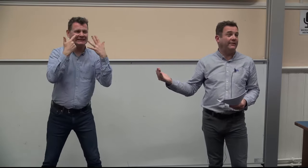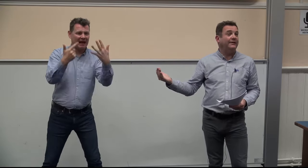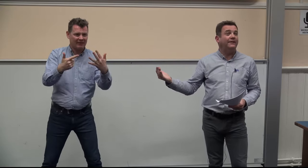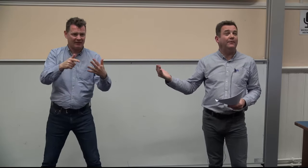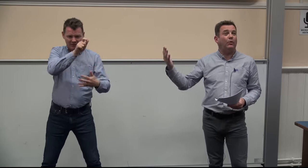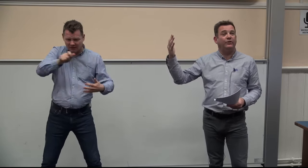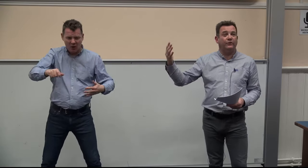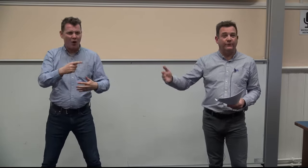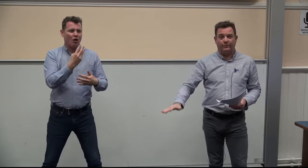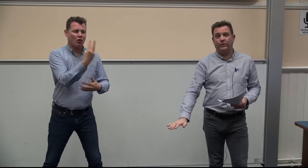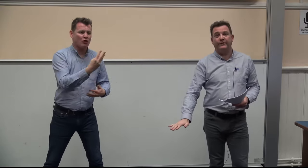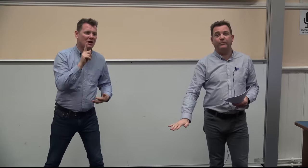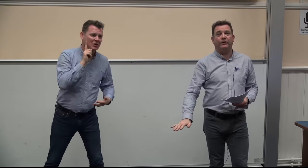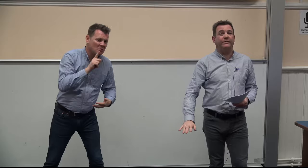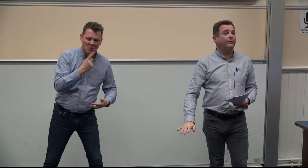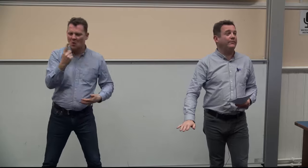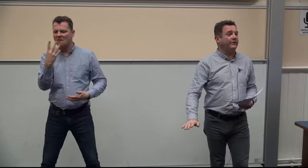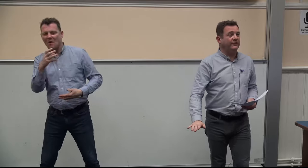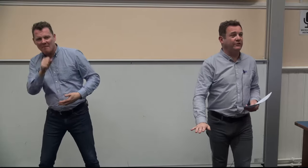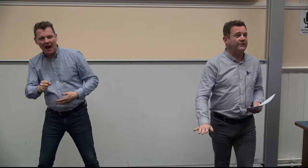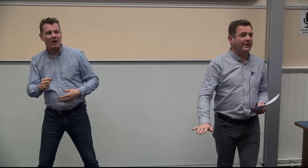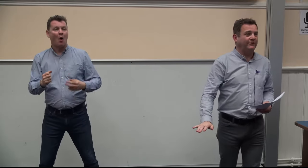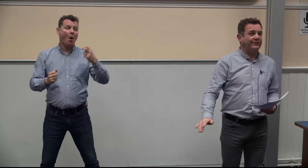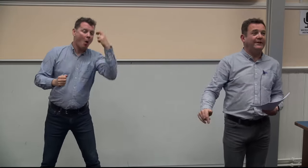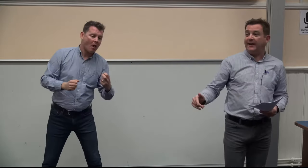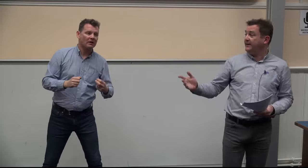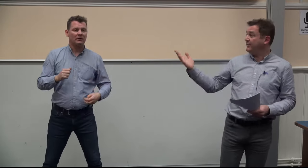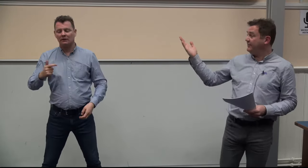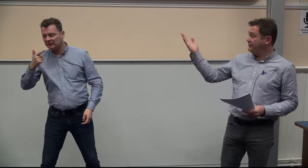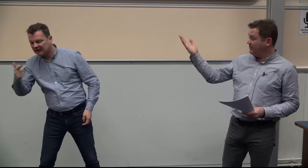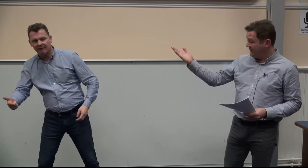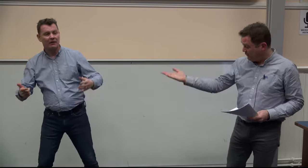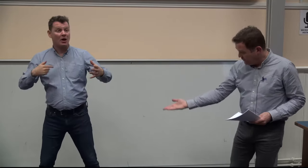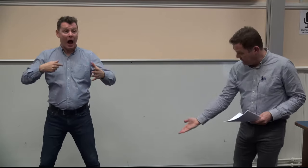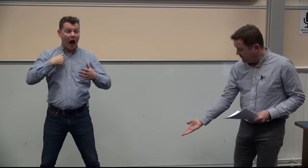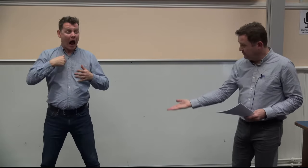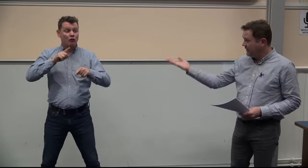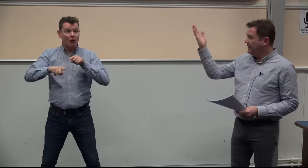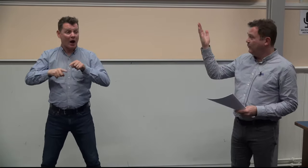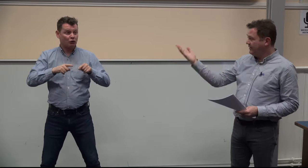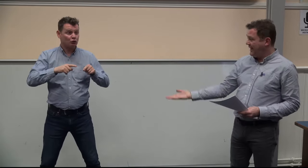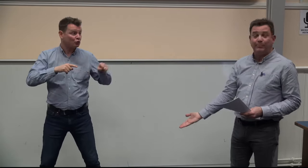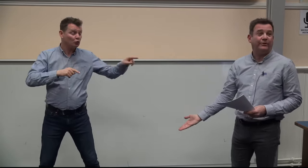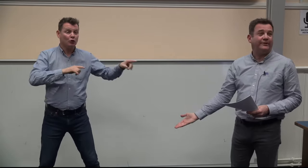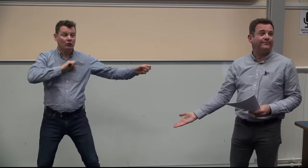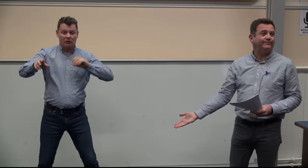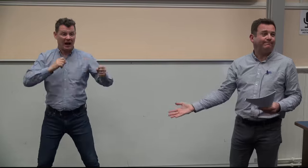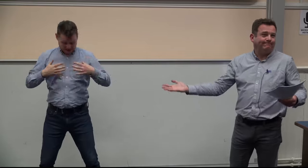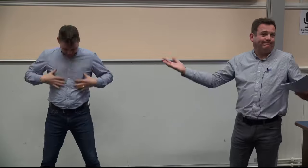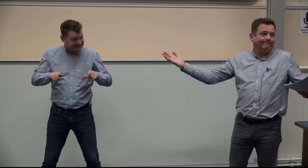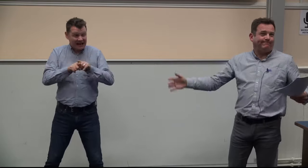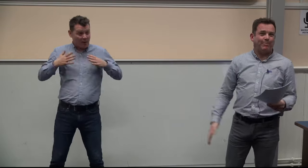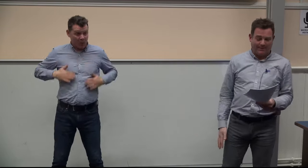men, one old, one of the women is only seven, and he's having to represent all of those with that body.